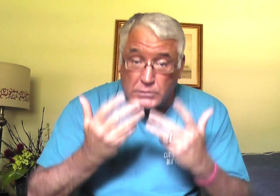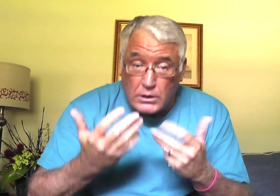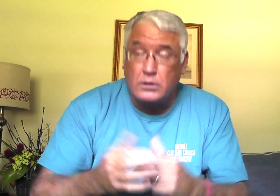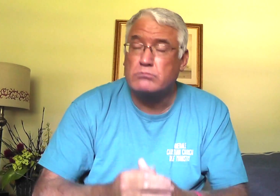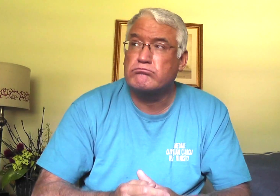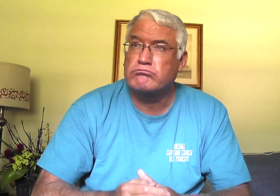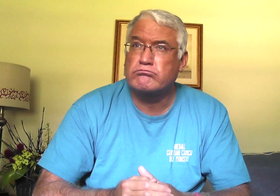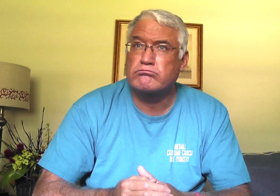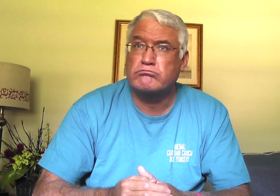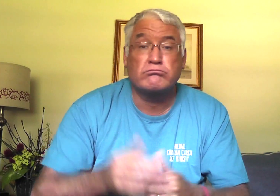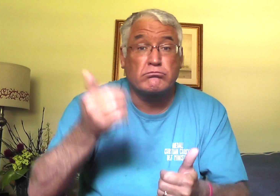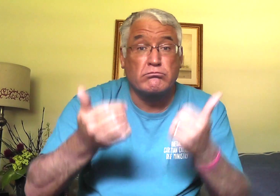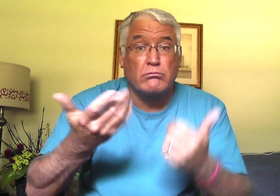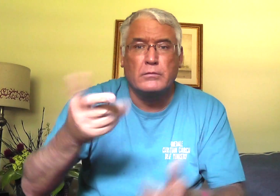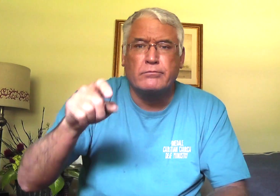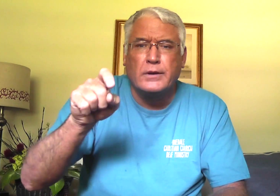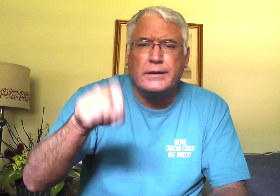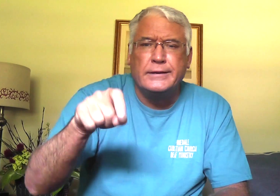lonely, sad.